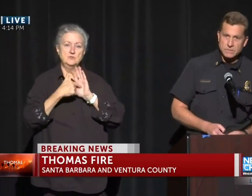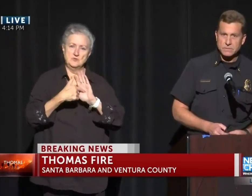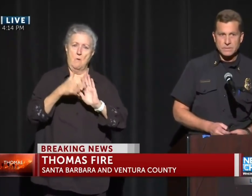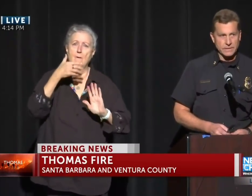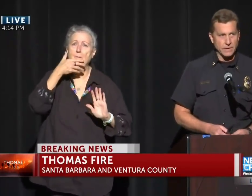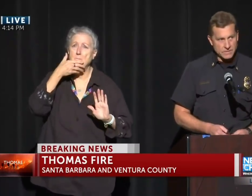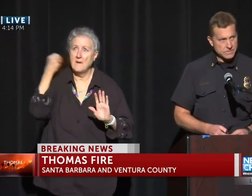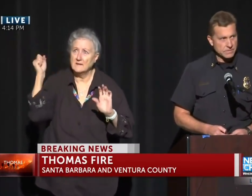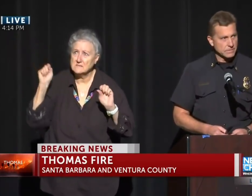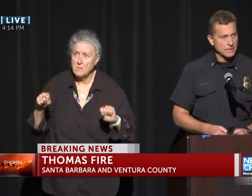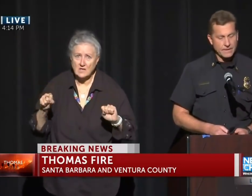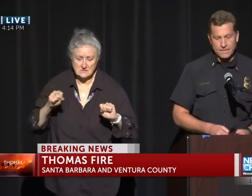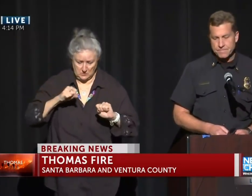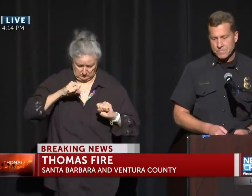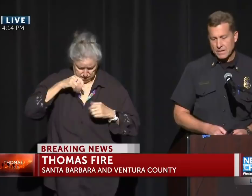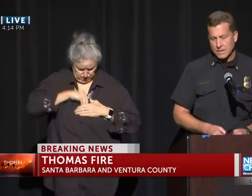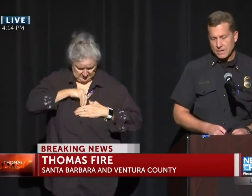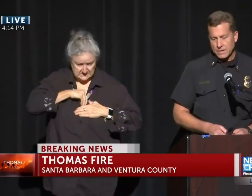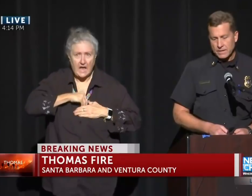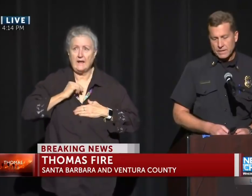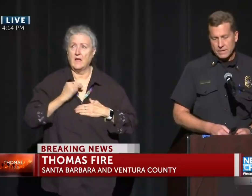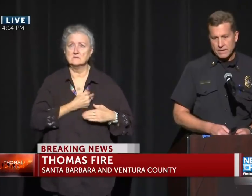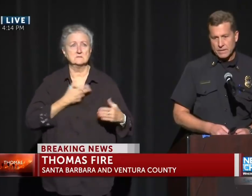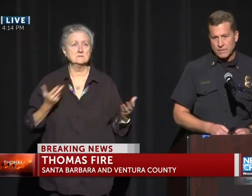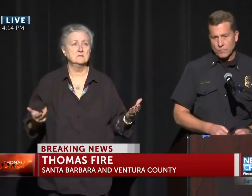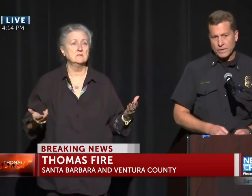the best in us.